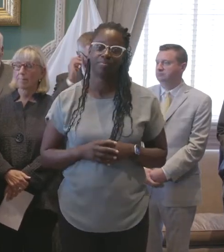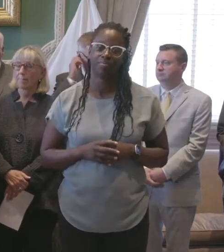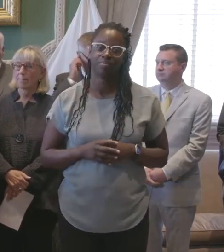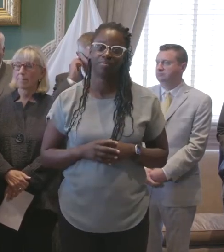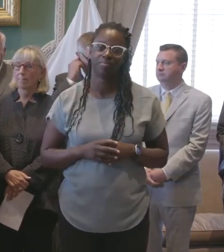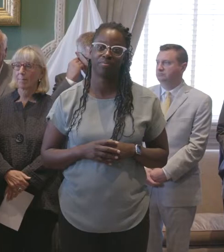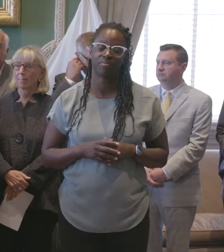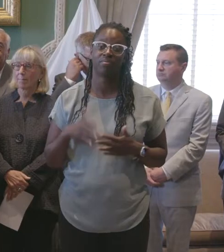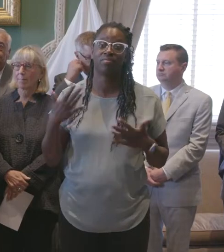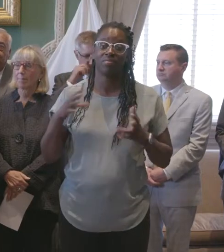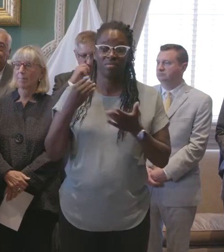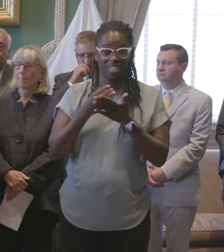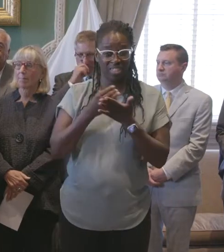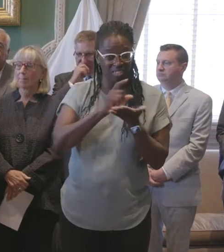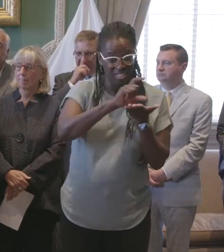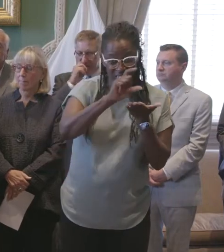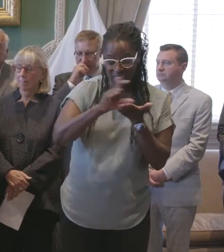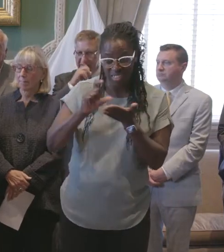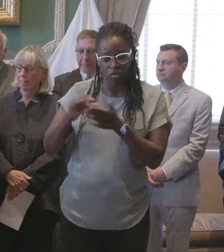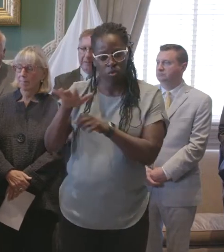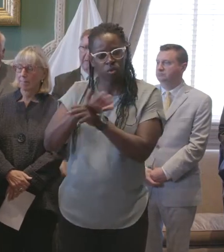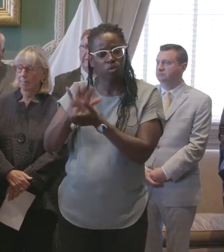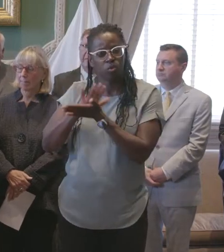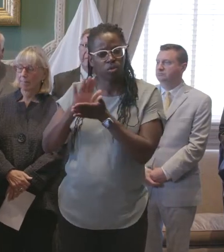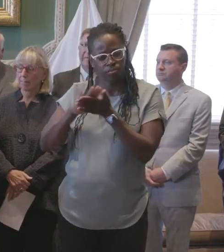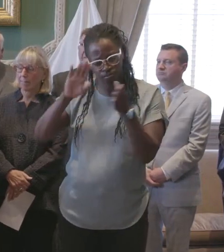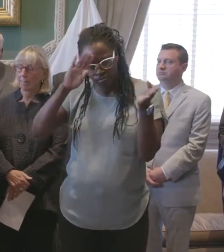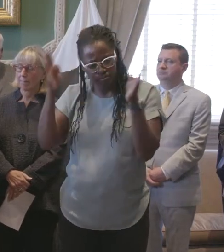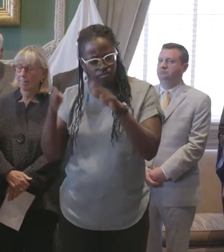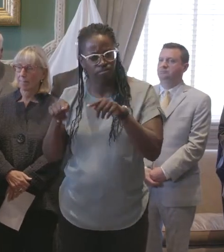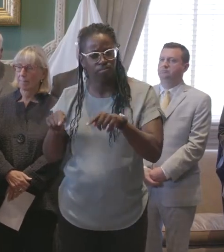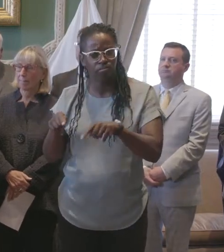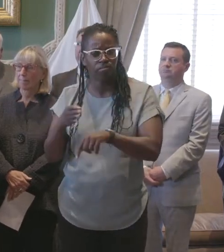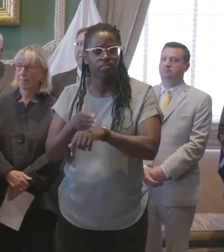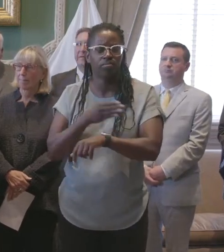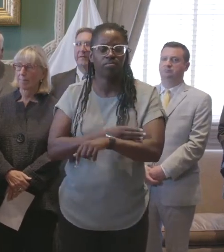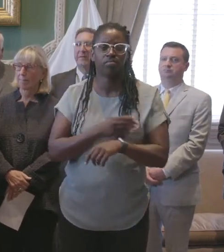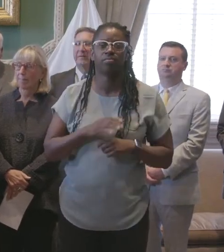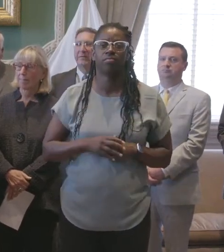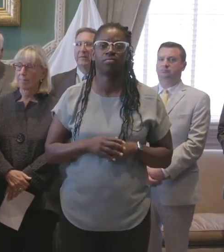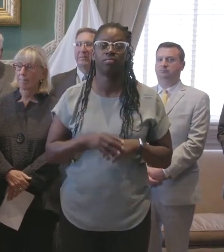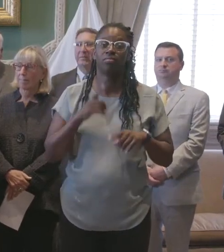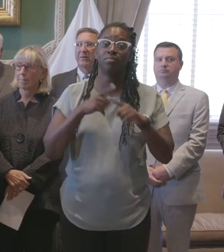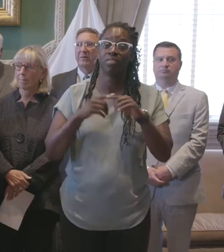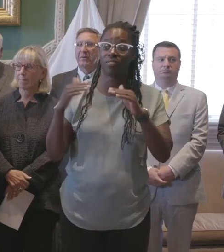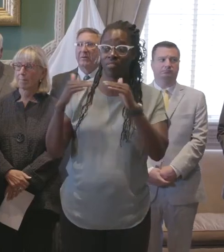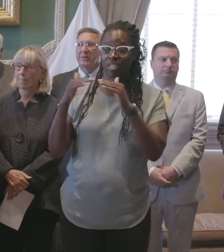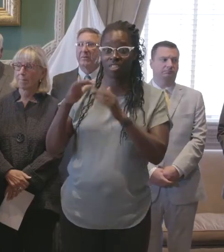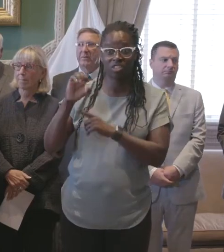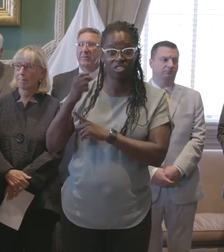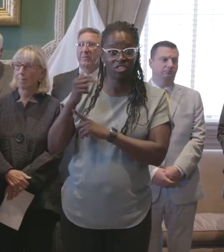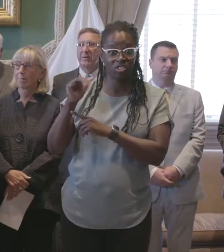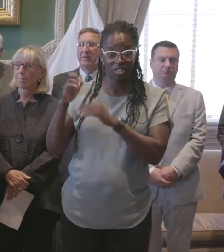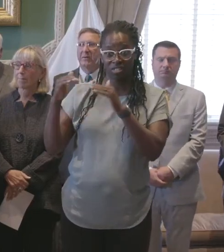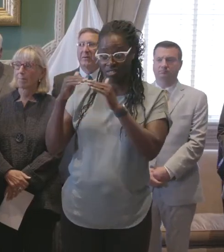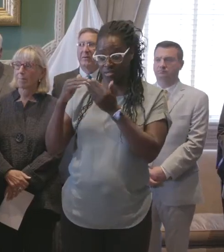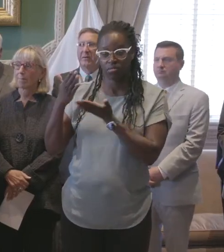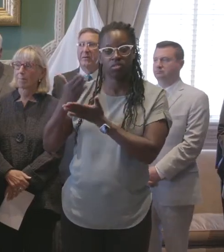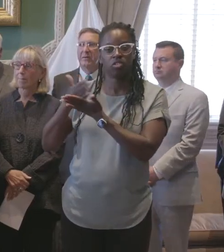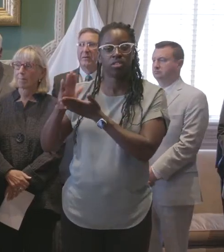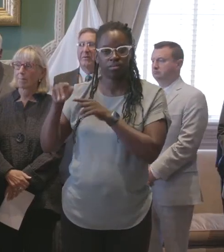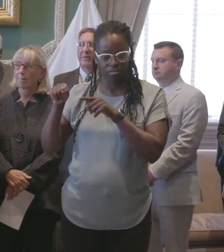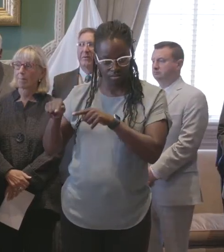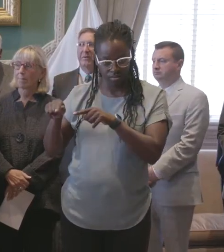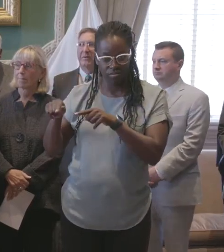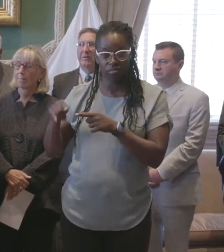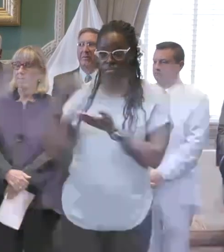before in our local schools. We are also leveraging fair share dollars in a way that is transformative and how we think voters intended us to